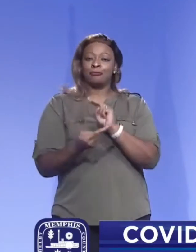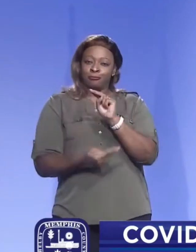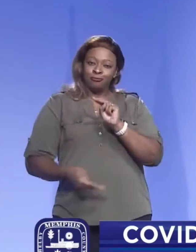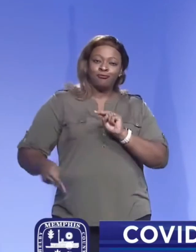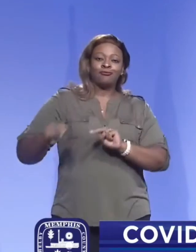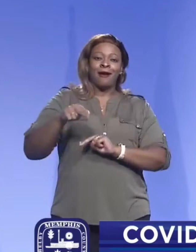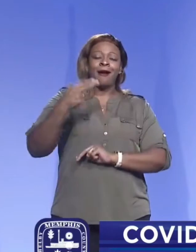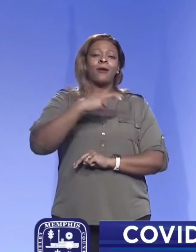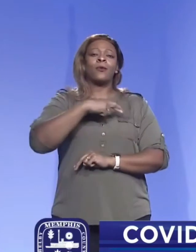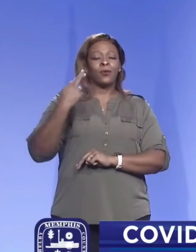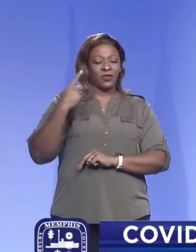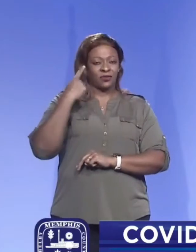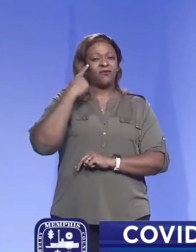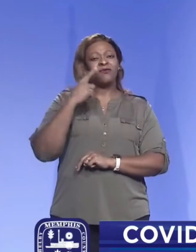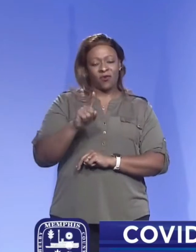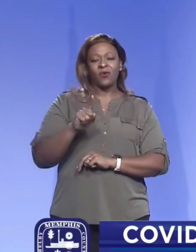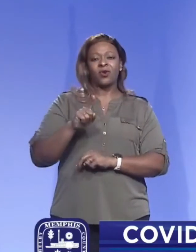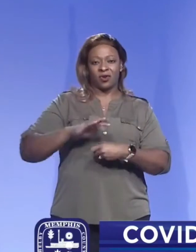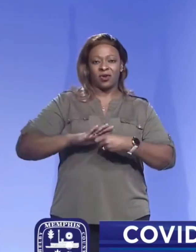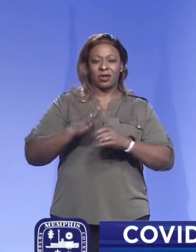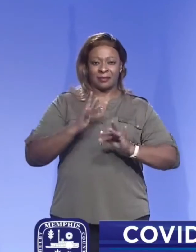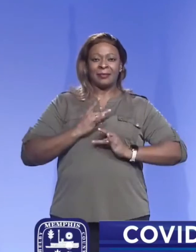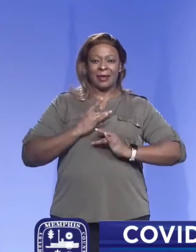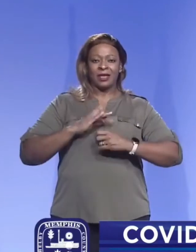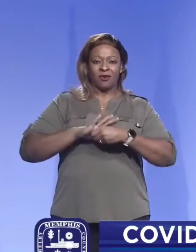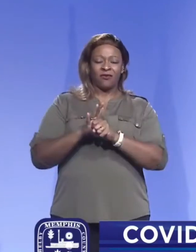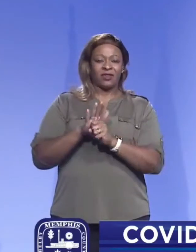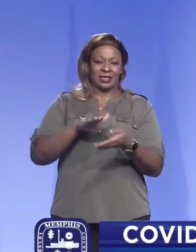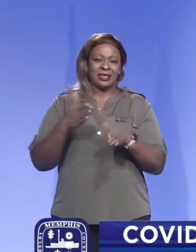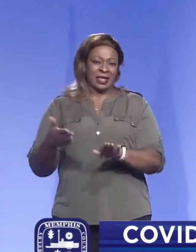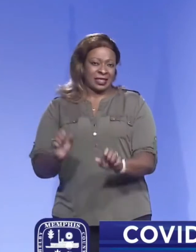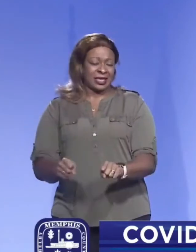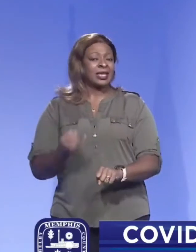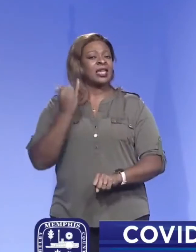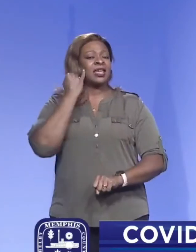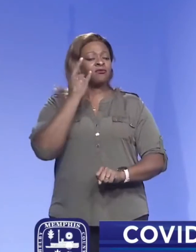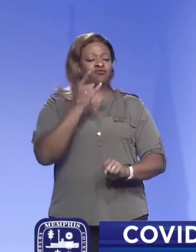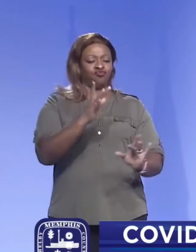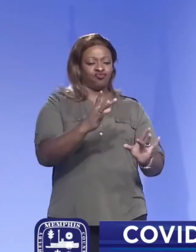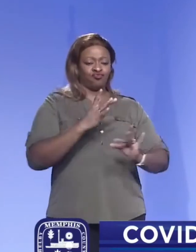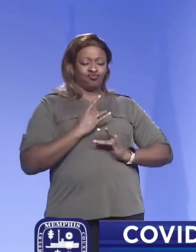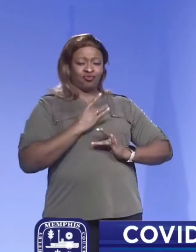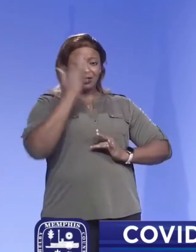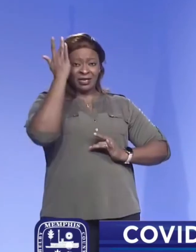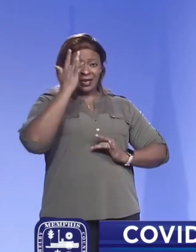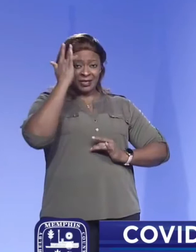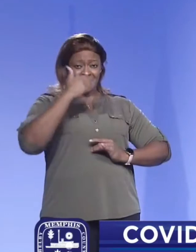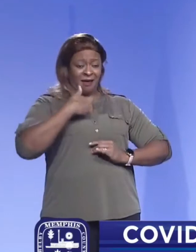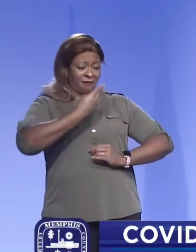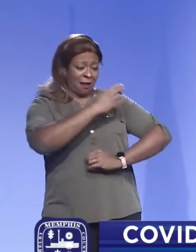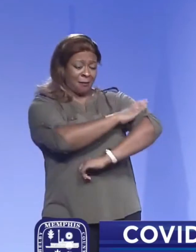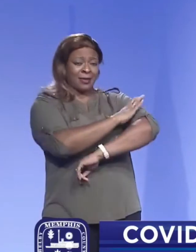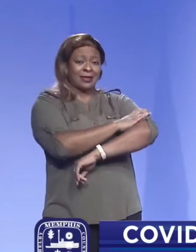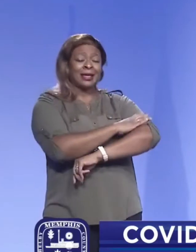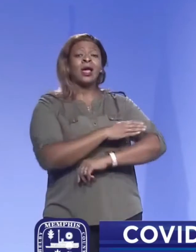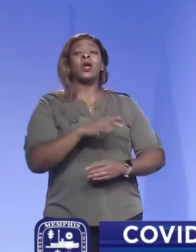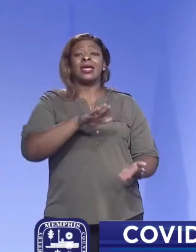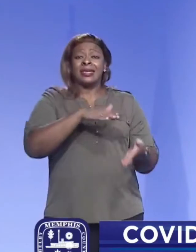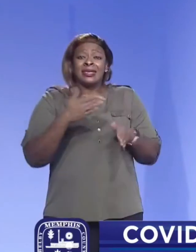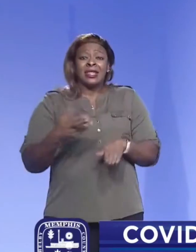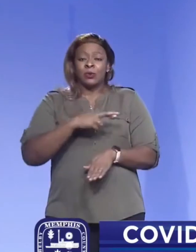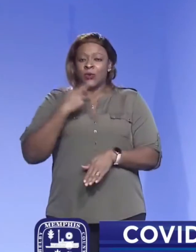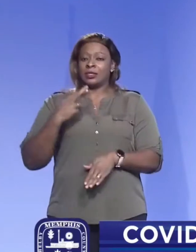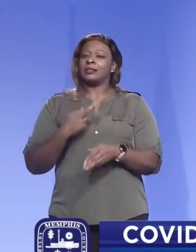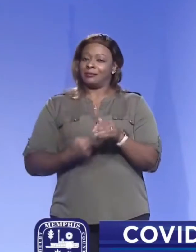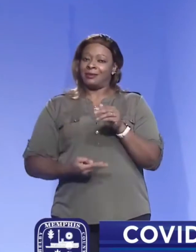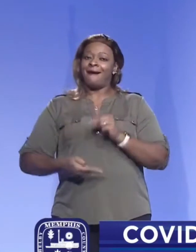factor. And that means that if you were to acquire COVID-19 disease, that your risk of death from it would be